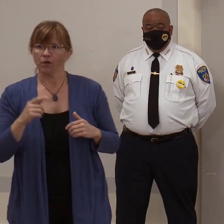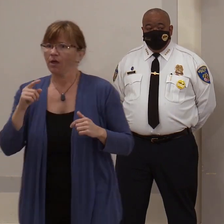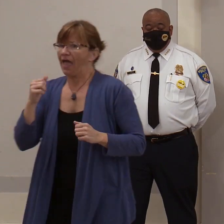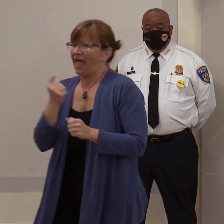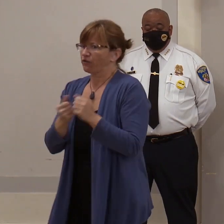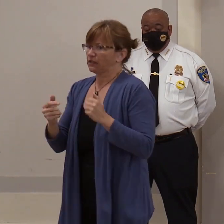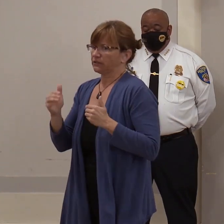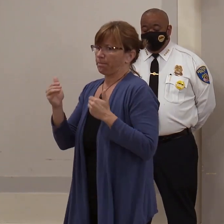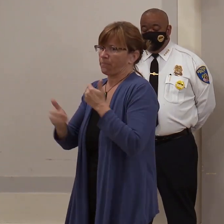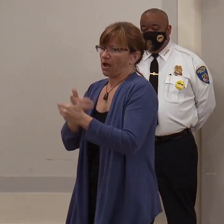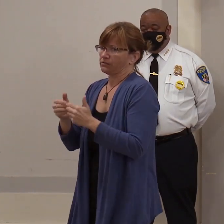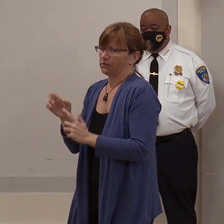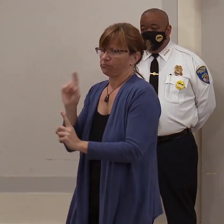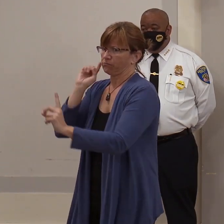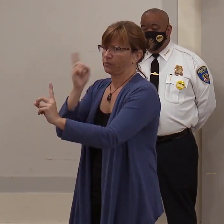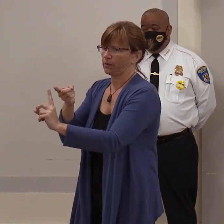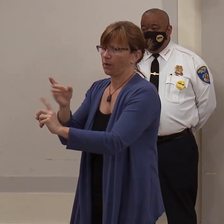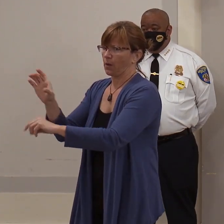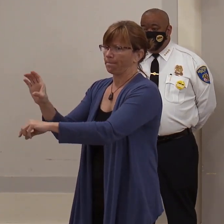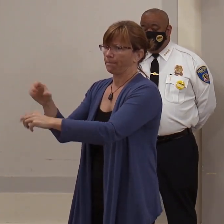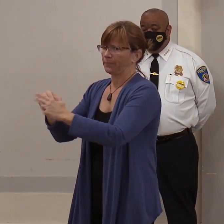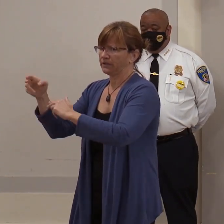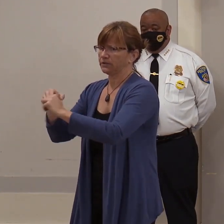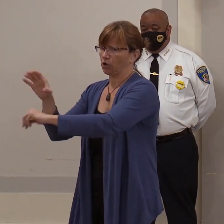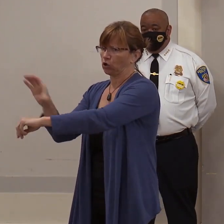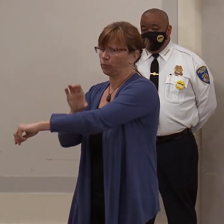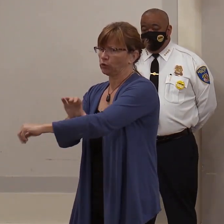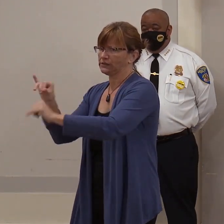let Dr. Jaraza go into the details.